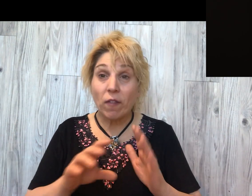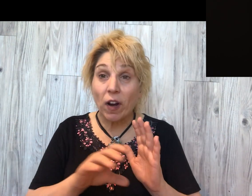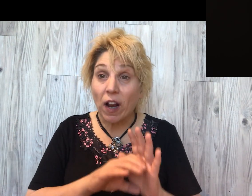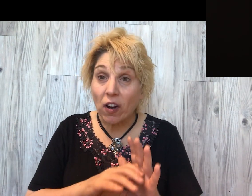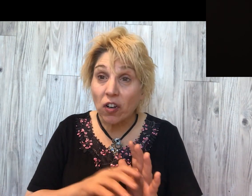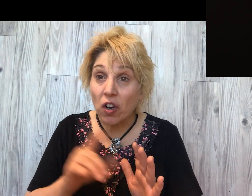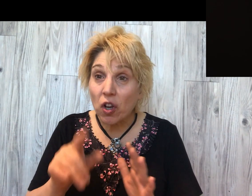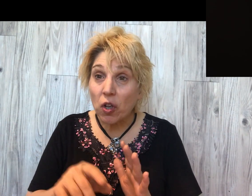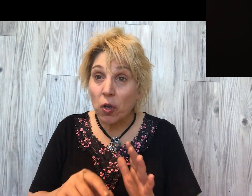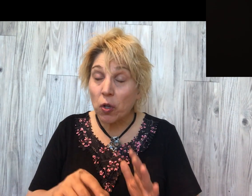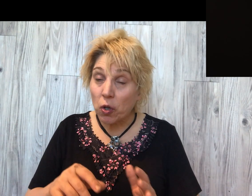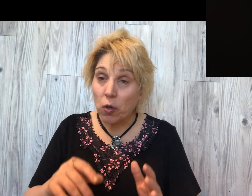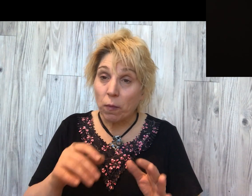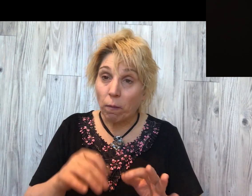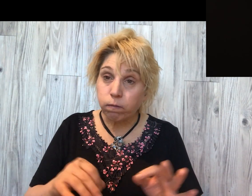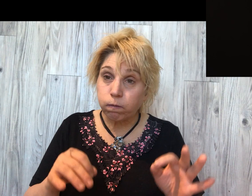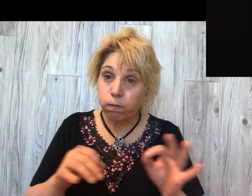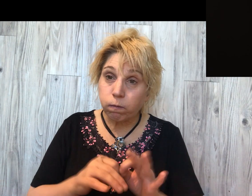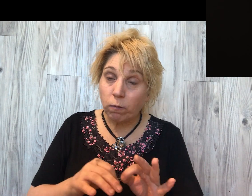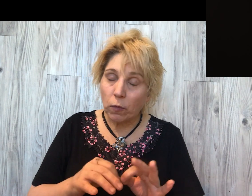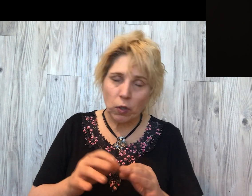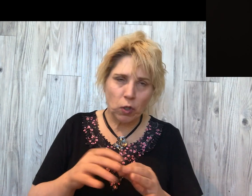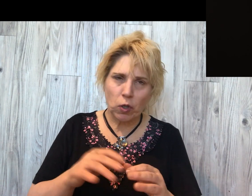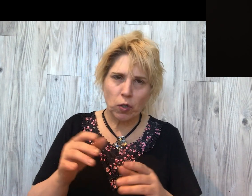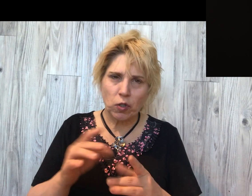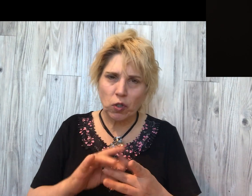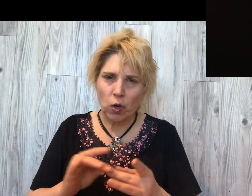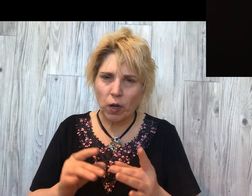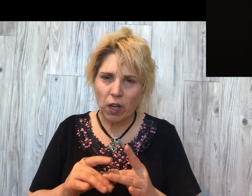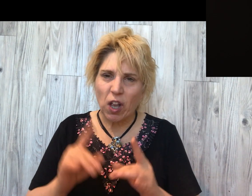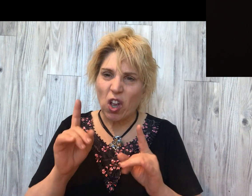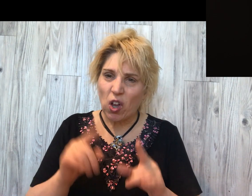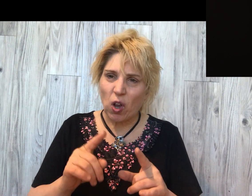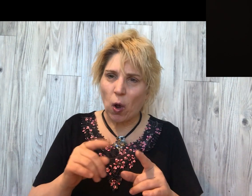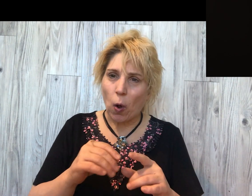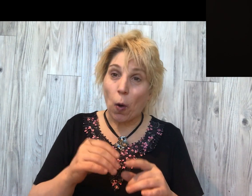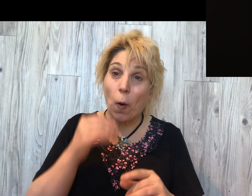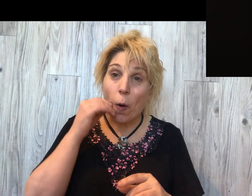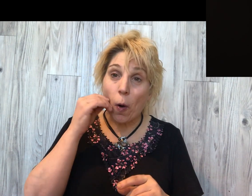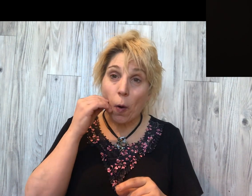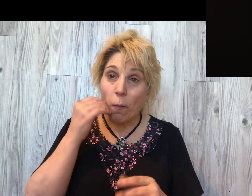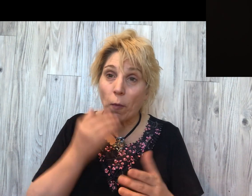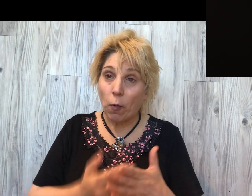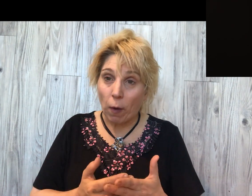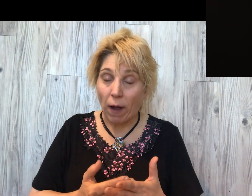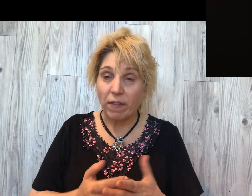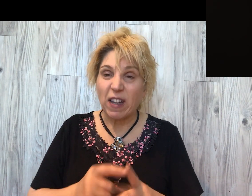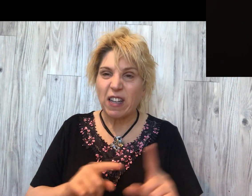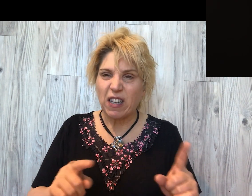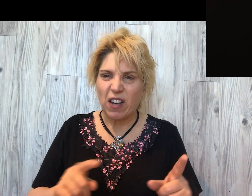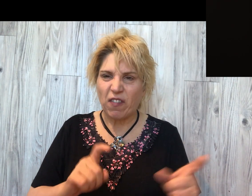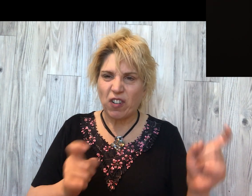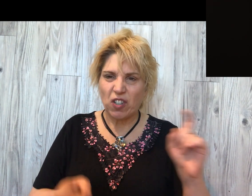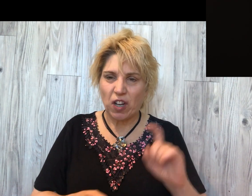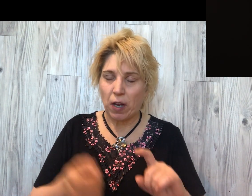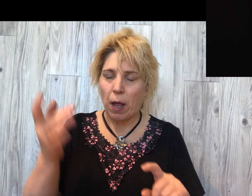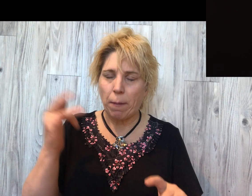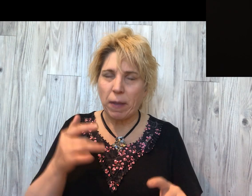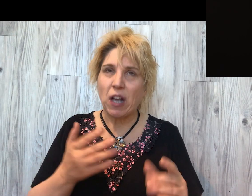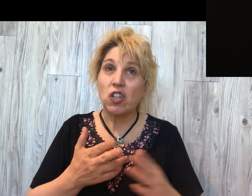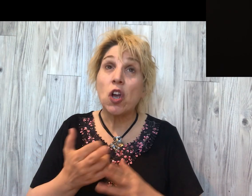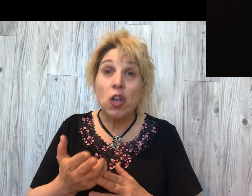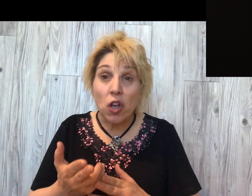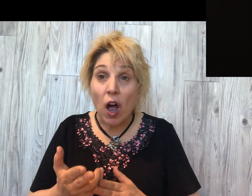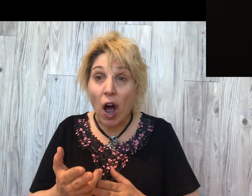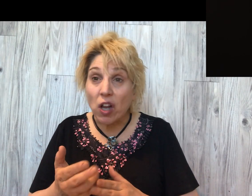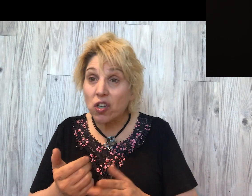you identify with, however you have heard this story today, you can go home a different person than the one who came here today, simply by being honest